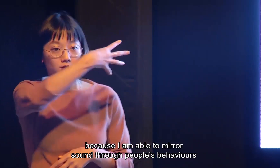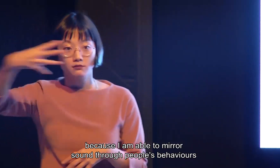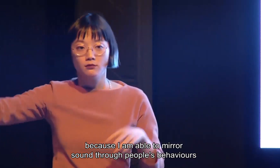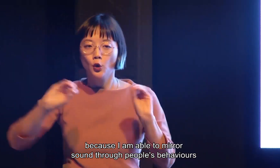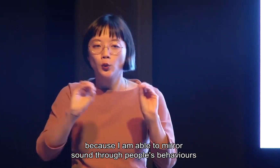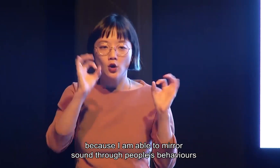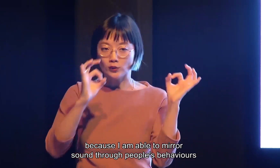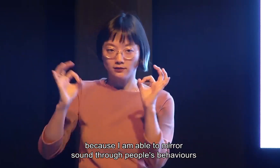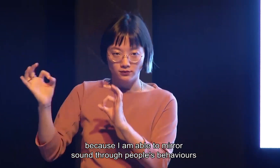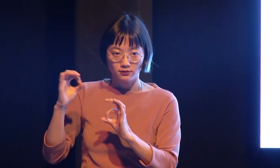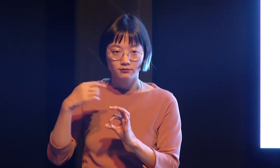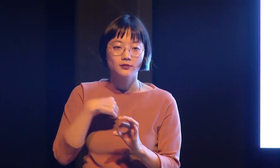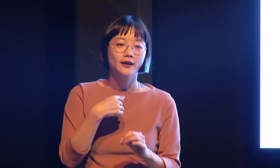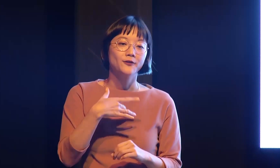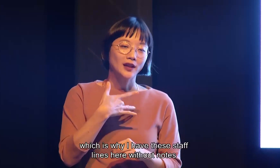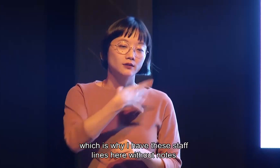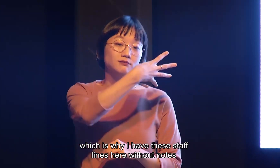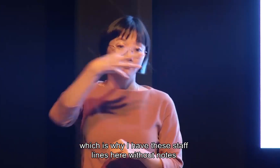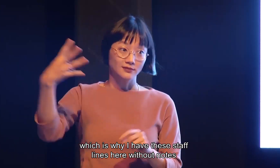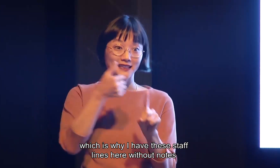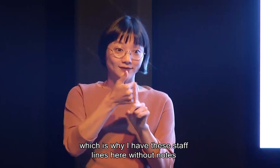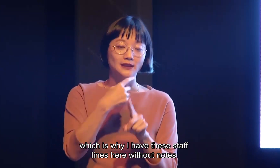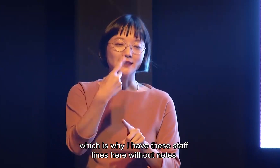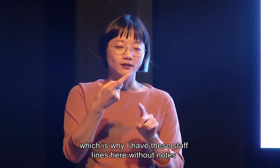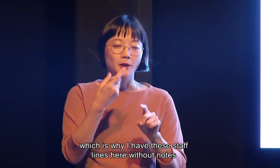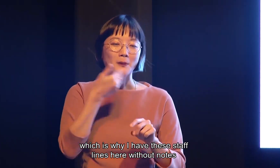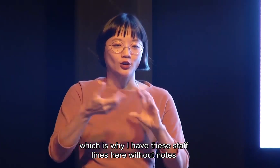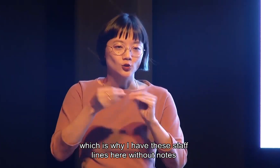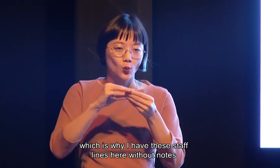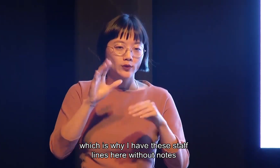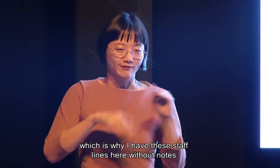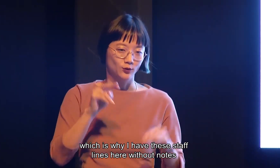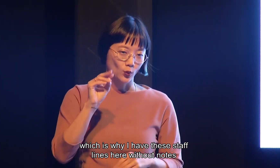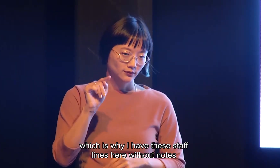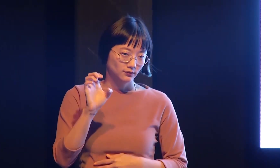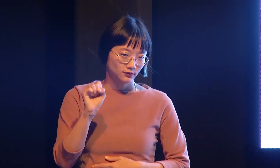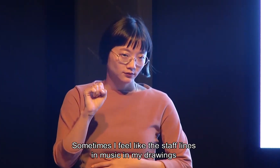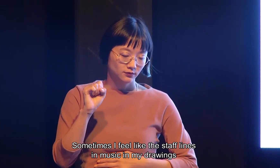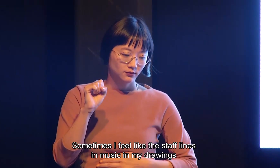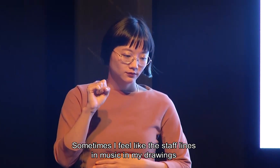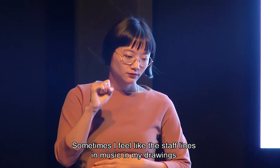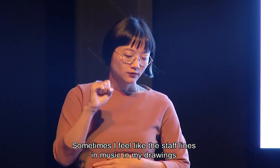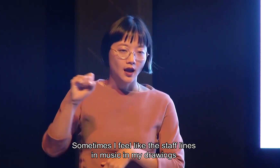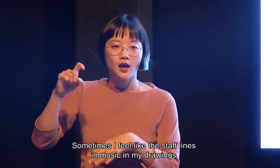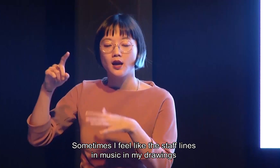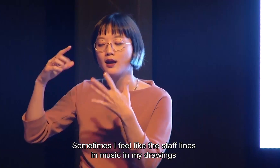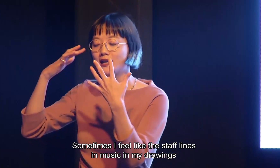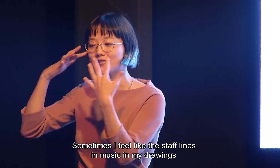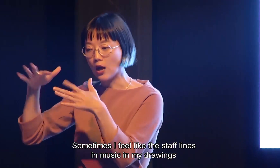through people's behaviors, which is why I have these staff lines here without notes. Sometimes I feel like the staff lines in music